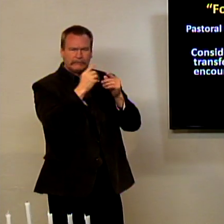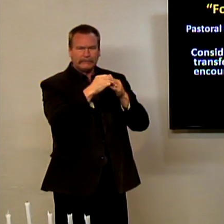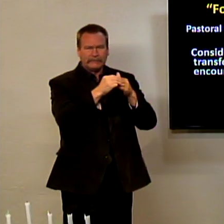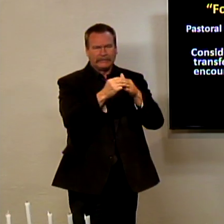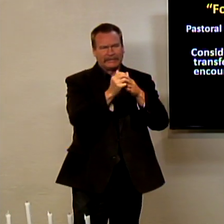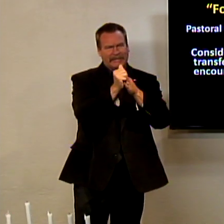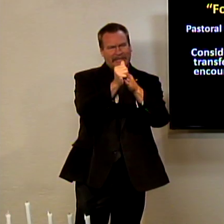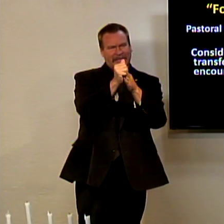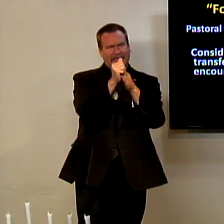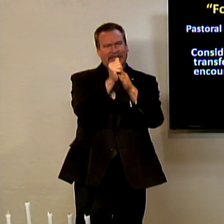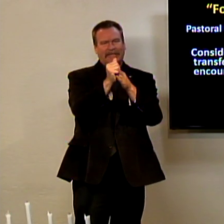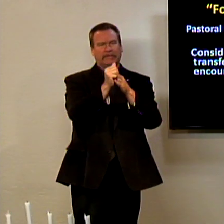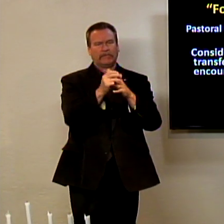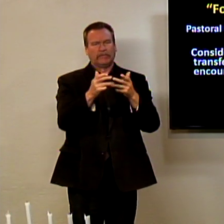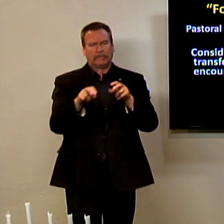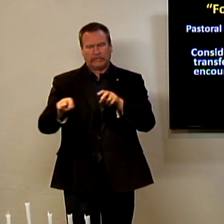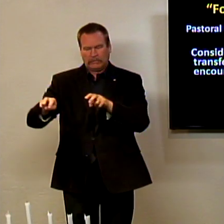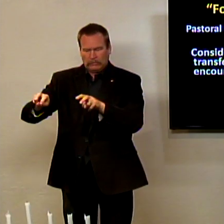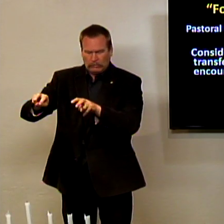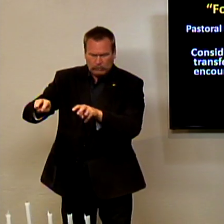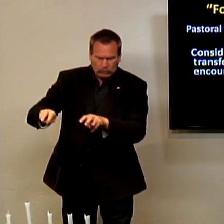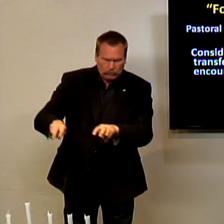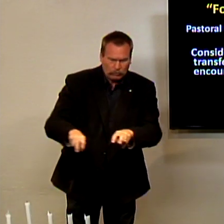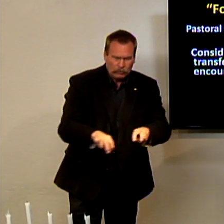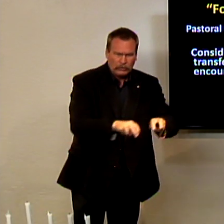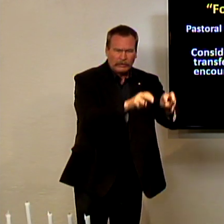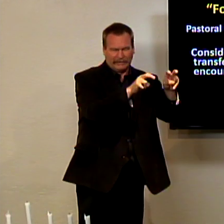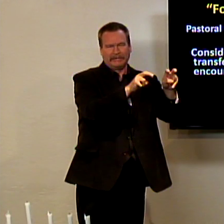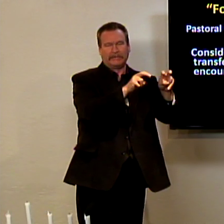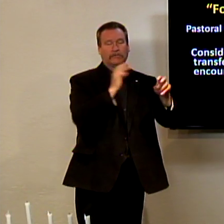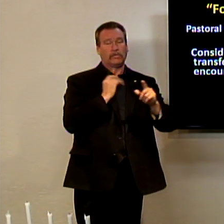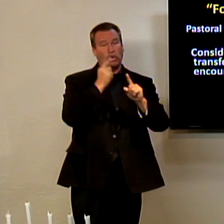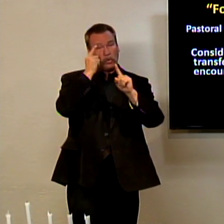You have to take that time to teach how to be a leader and that transition.